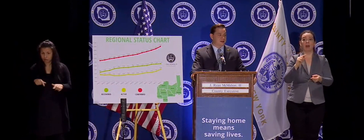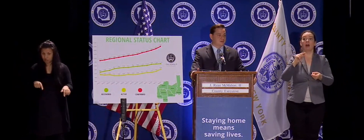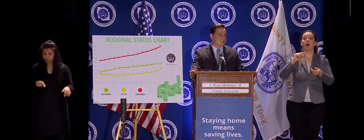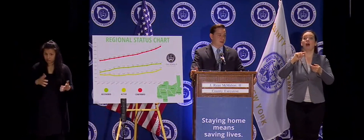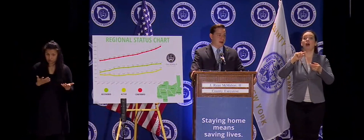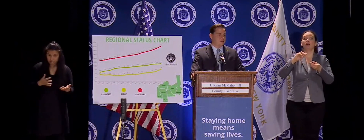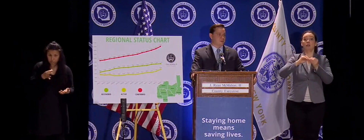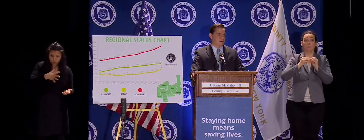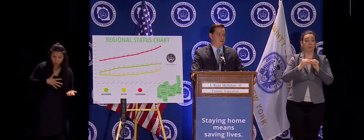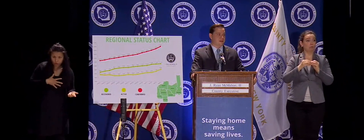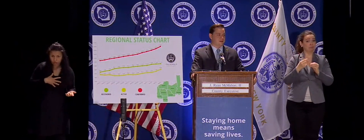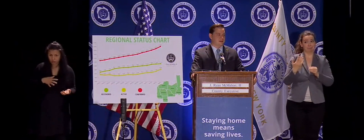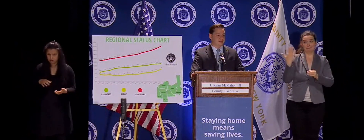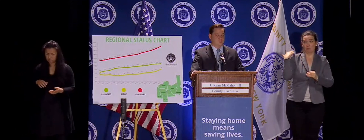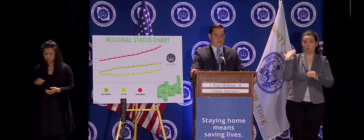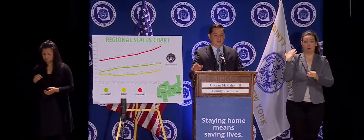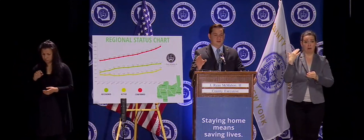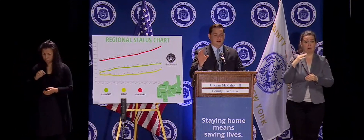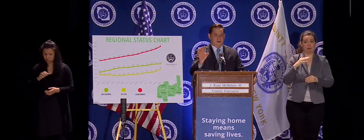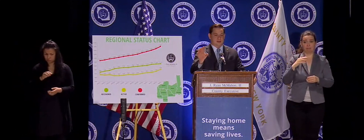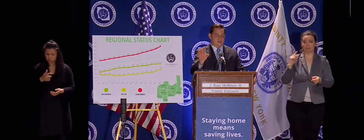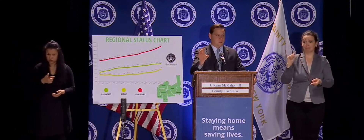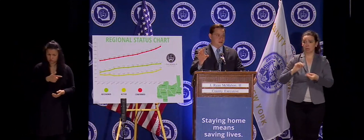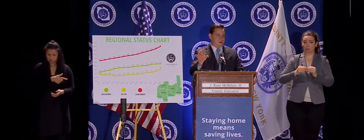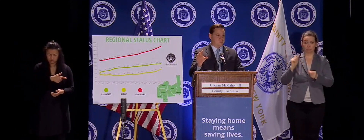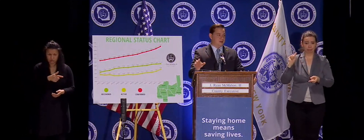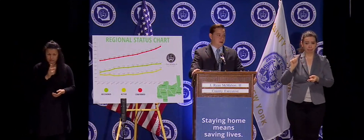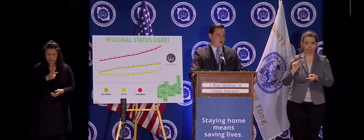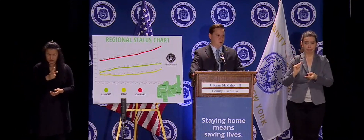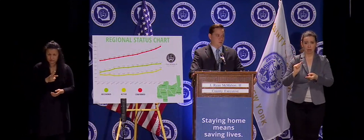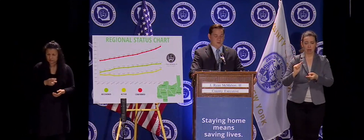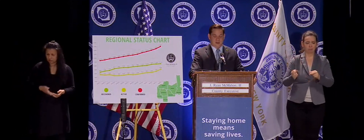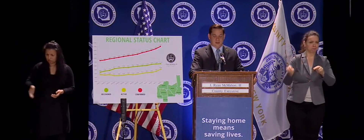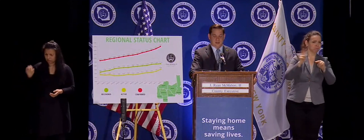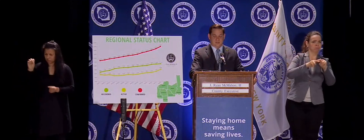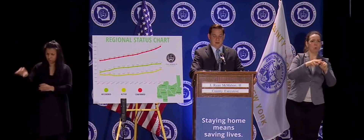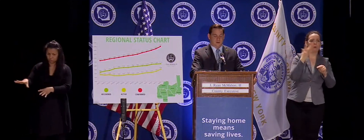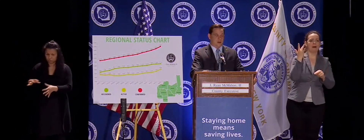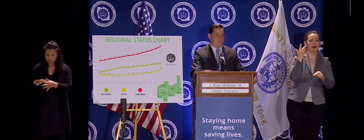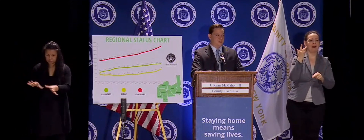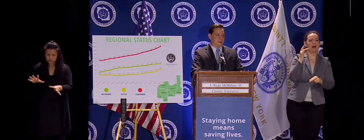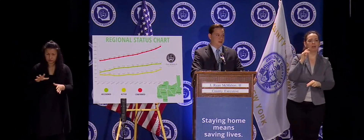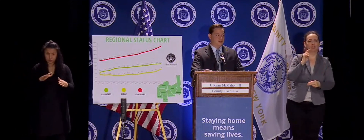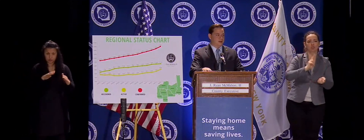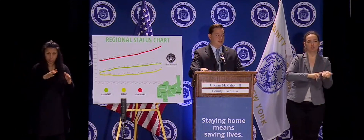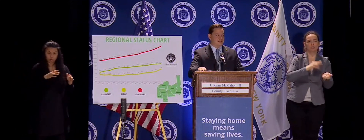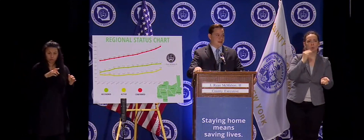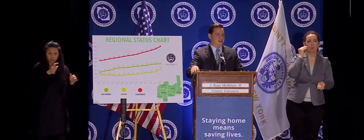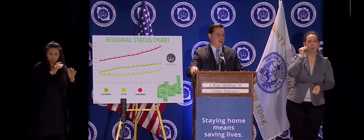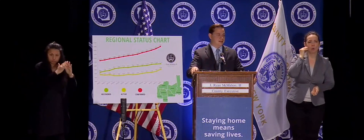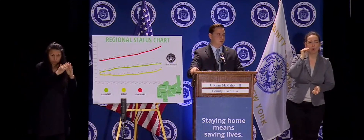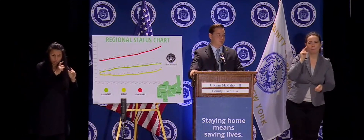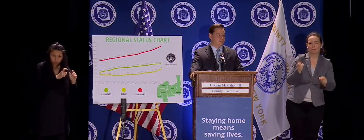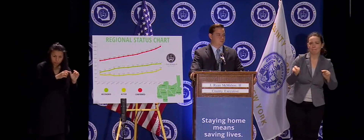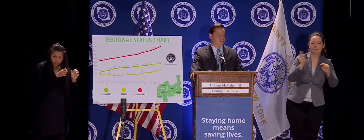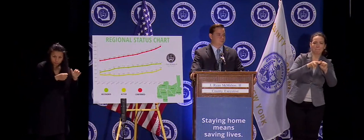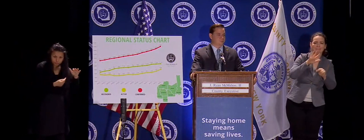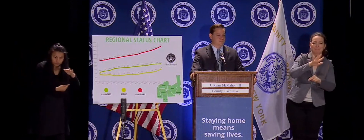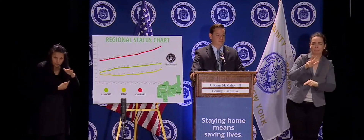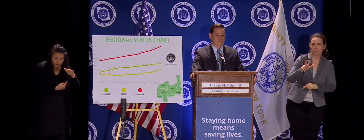aren't sick enough to be in the hospital. They need to be isolated in an area where they can get the medical help they need. That's not the